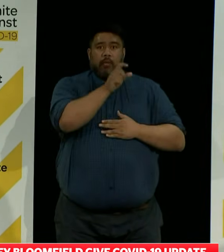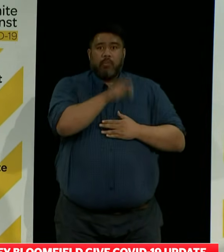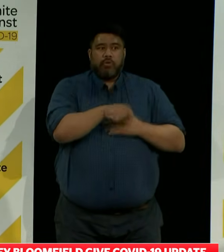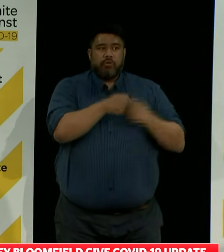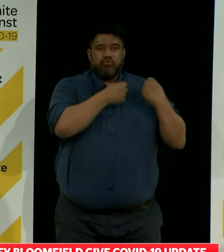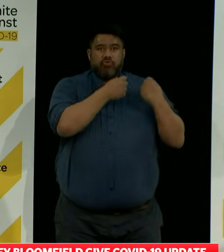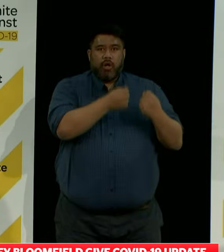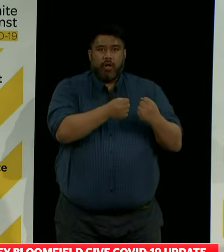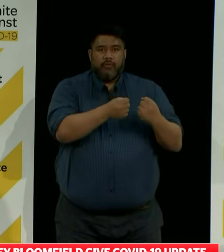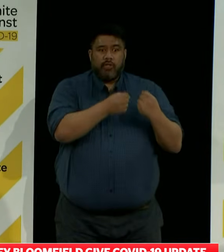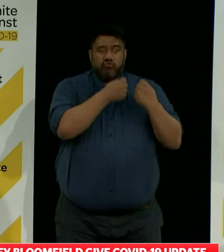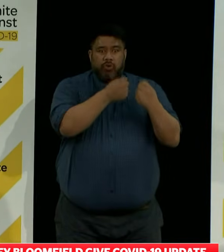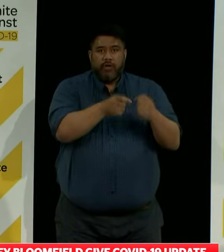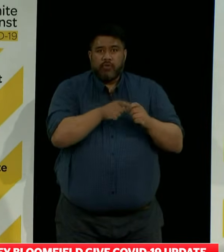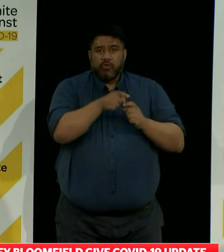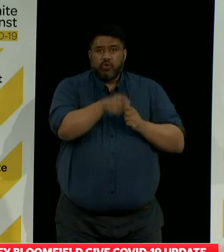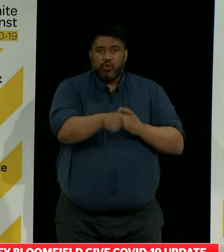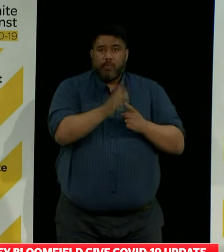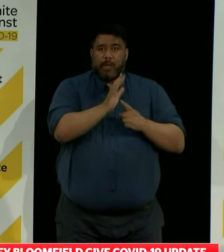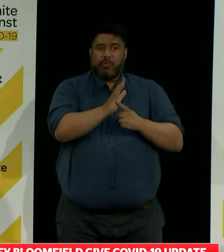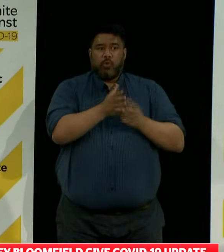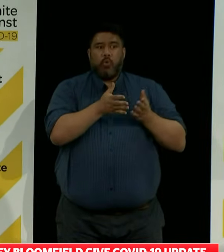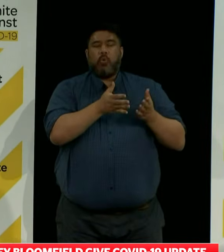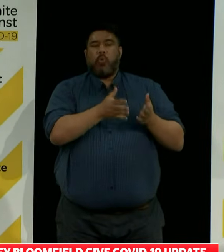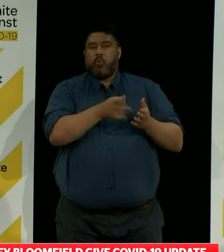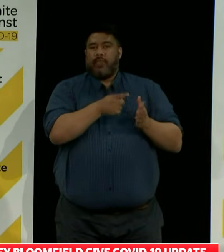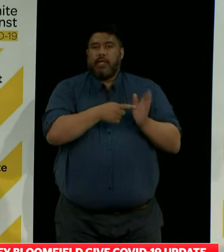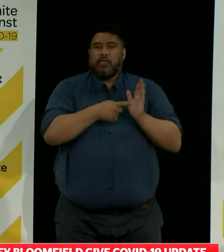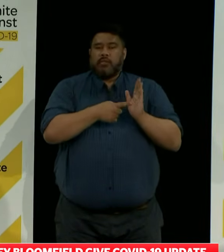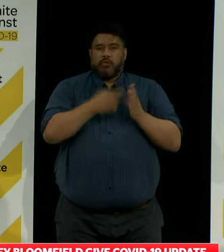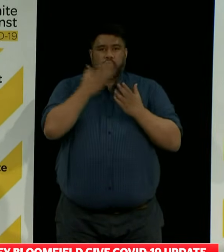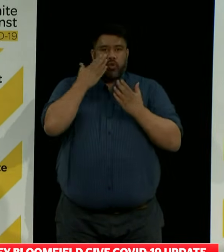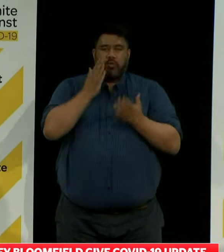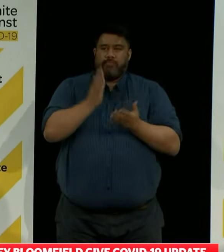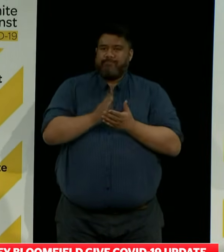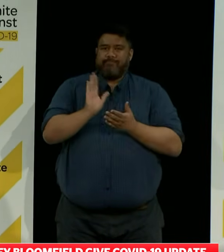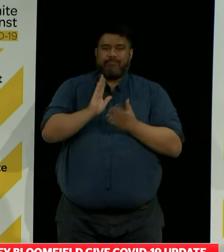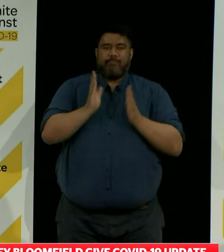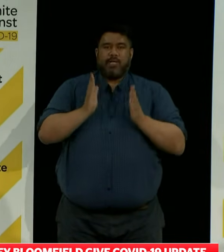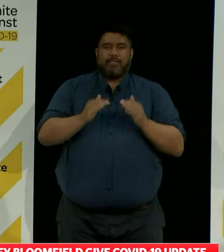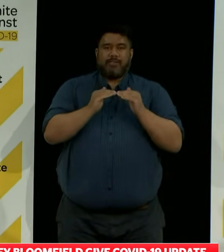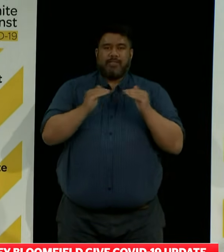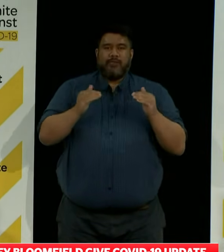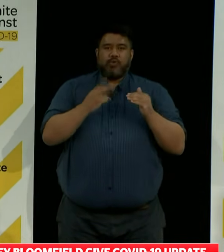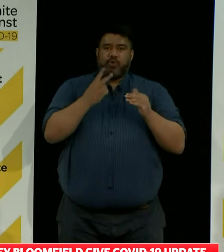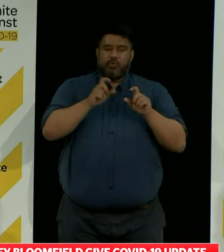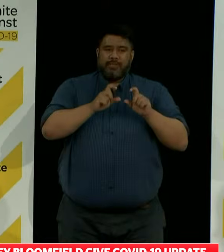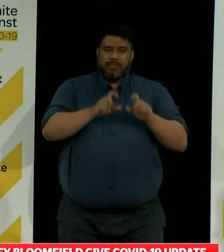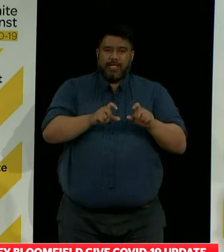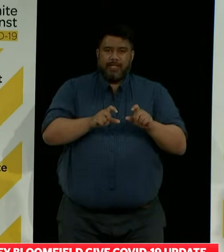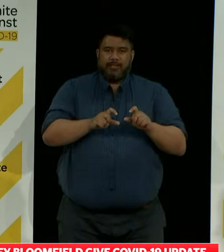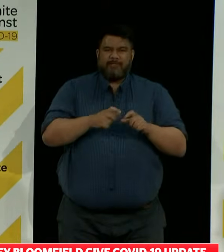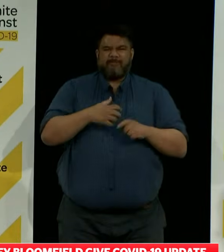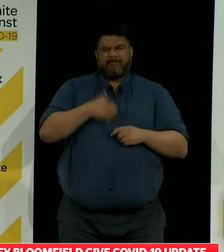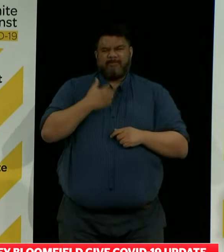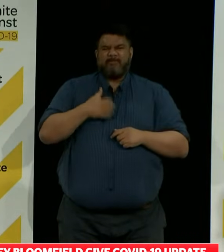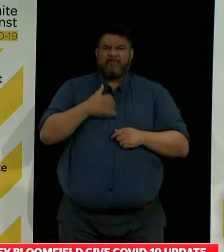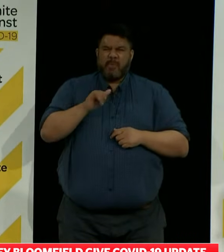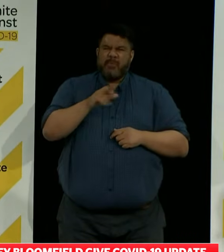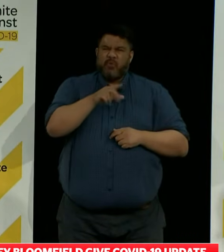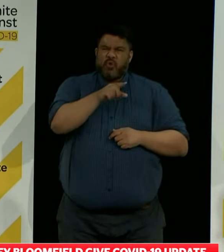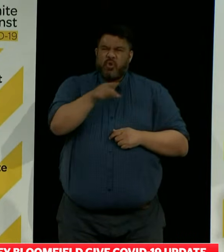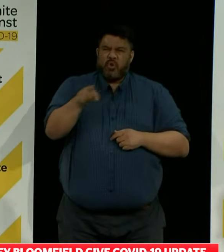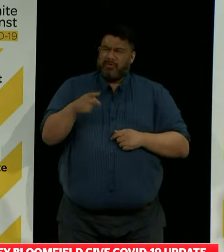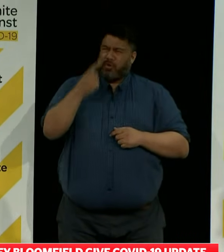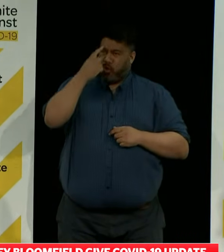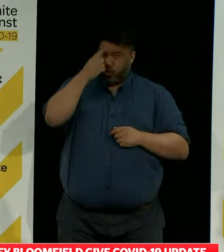North are a very clear indication of the need for us to maintain that stance. I know it's frustrating for communities such as